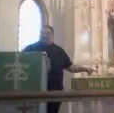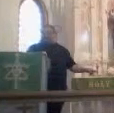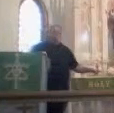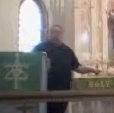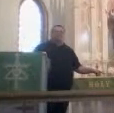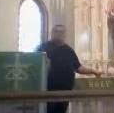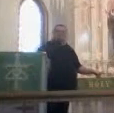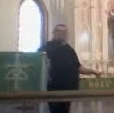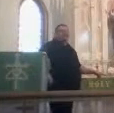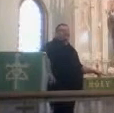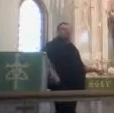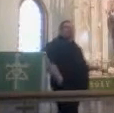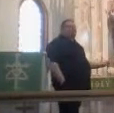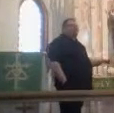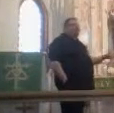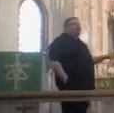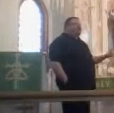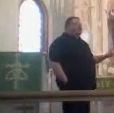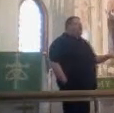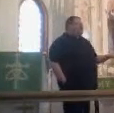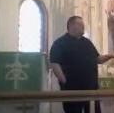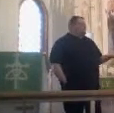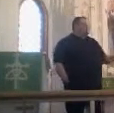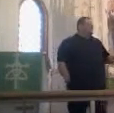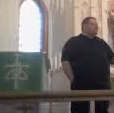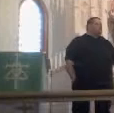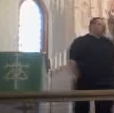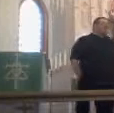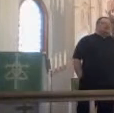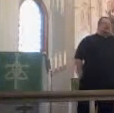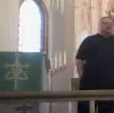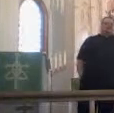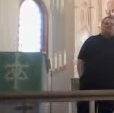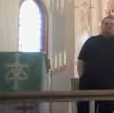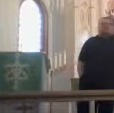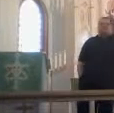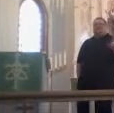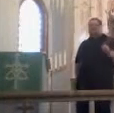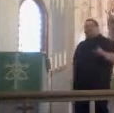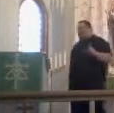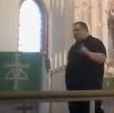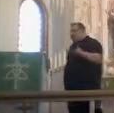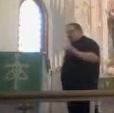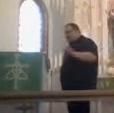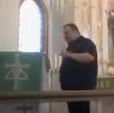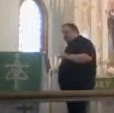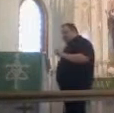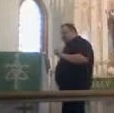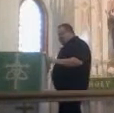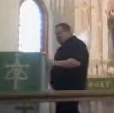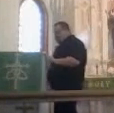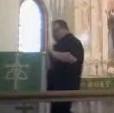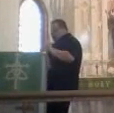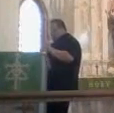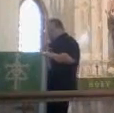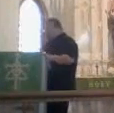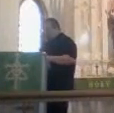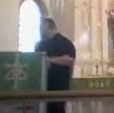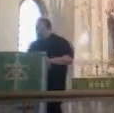place. On his worst day ever, Elijah traveled to the place where God first met with the Israelites